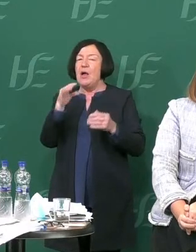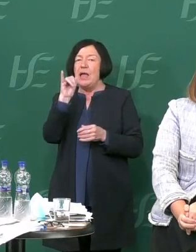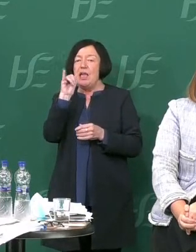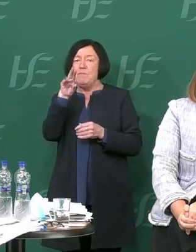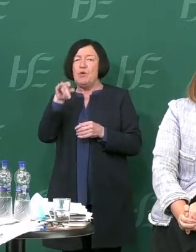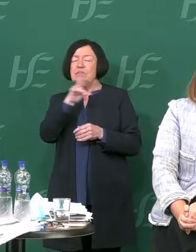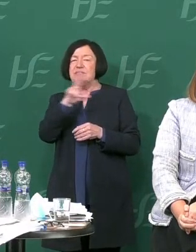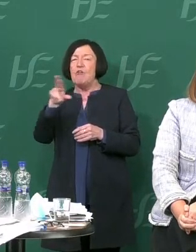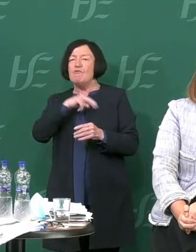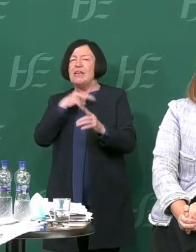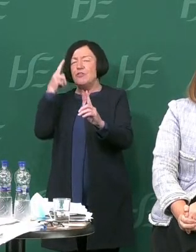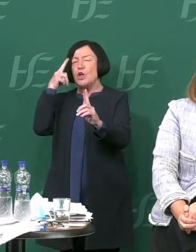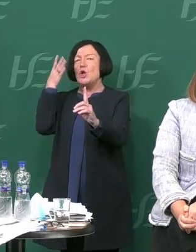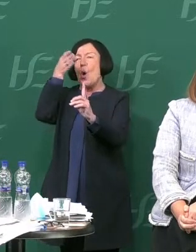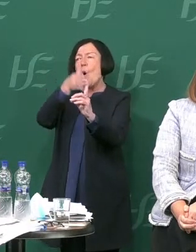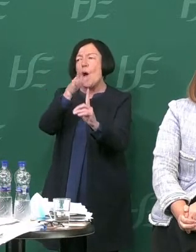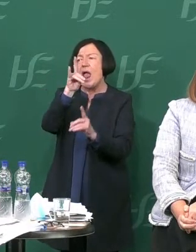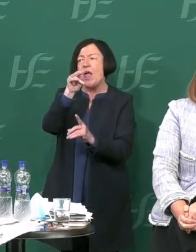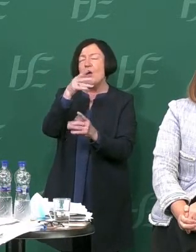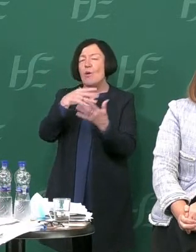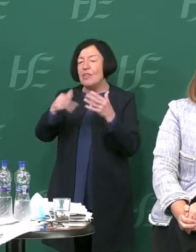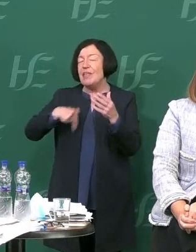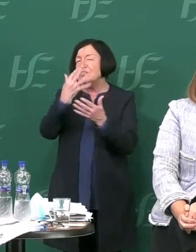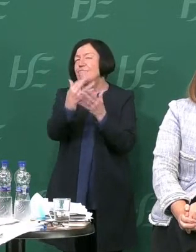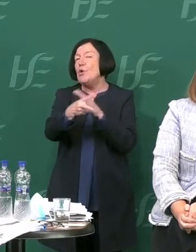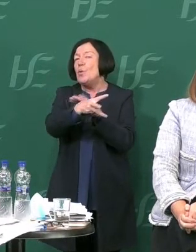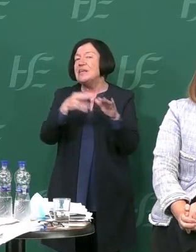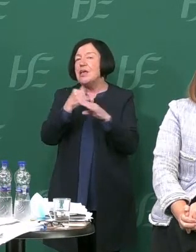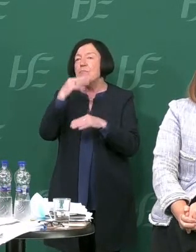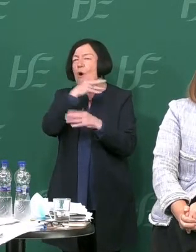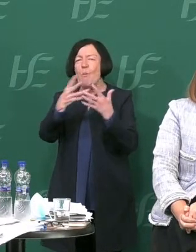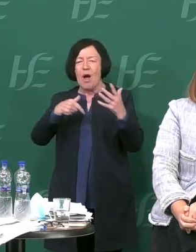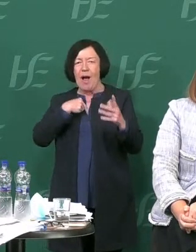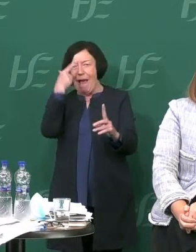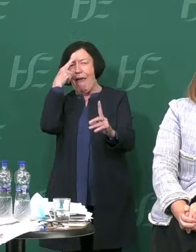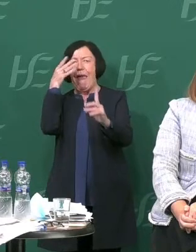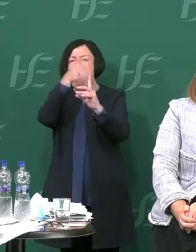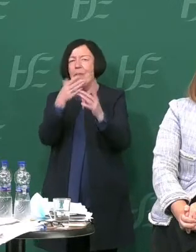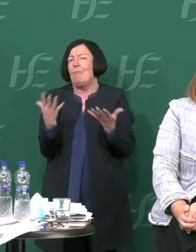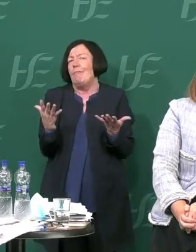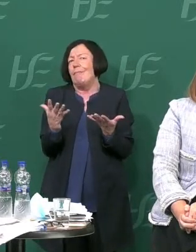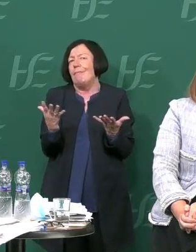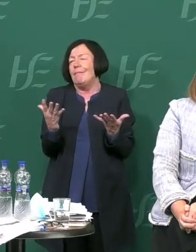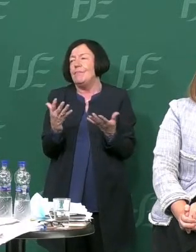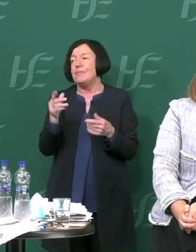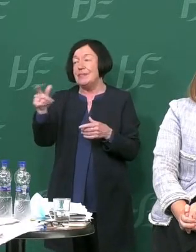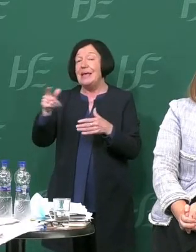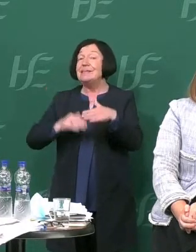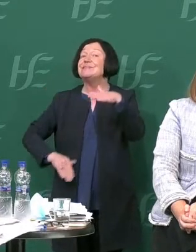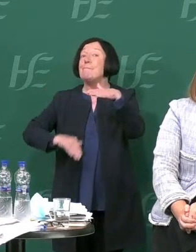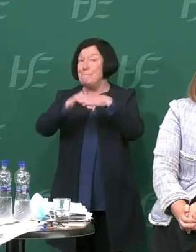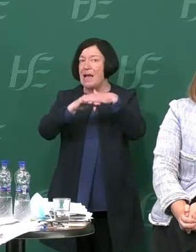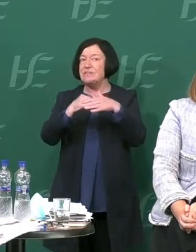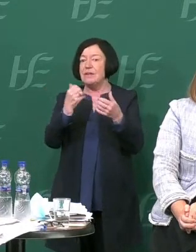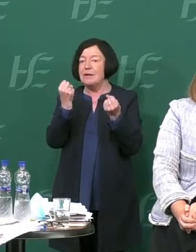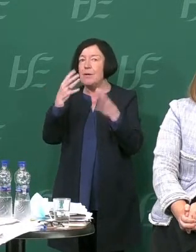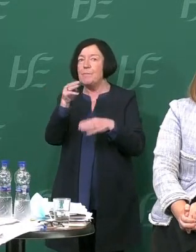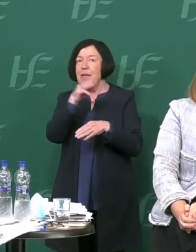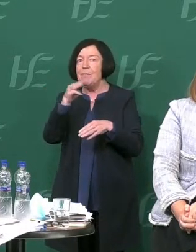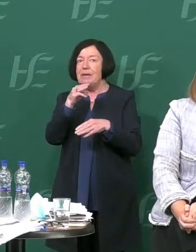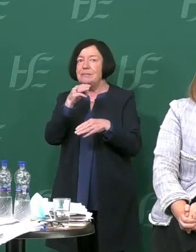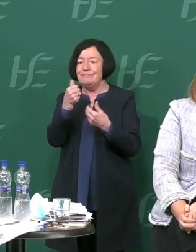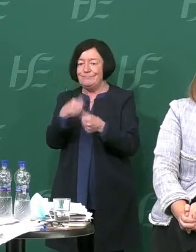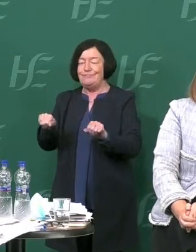really seem to be the goal. So when you say the next few weeks are important, like what are we aiming for? It's the maximum uptake in each element of